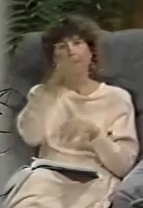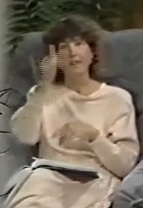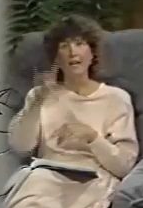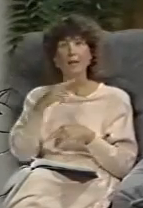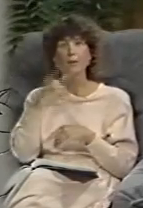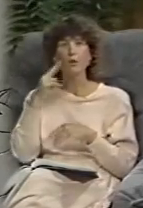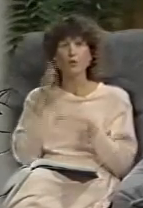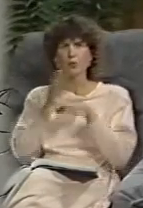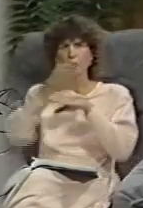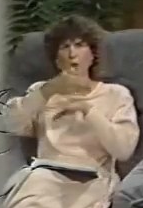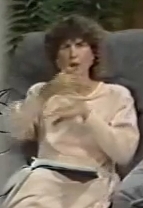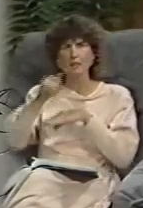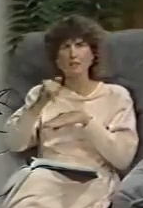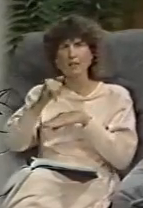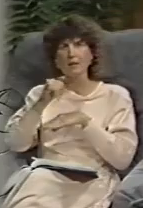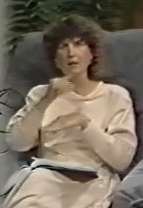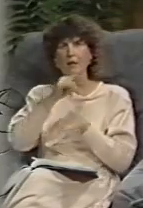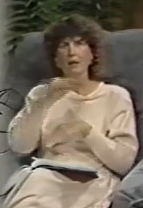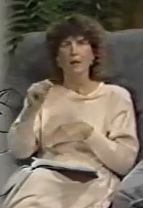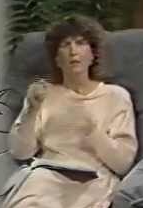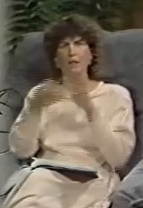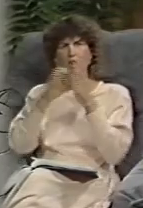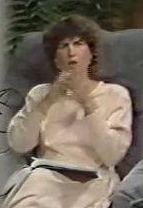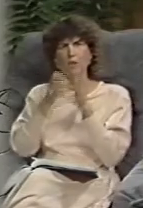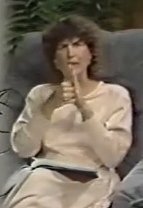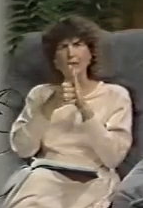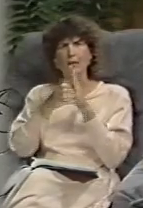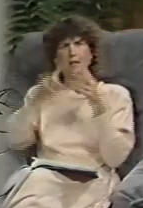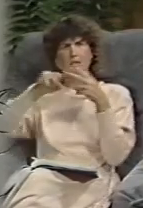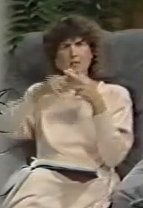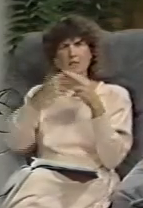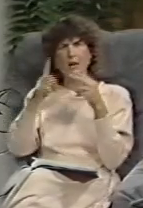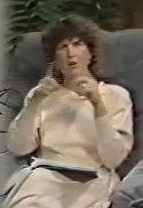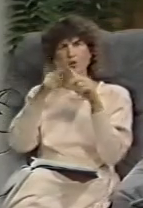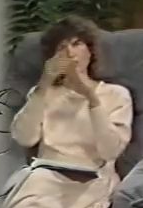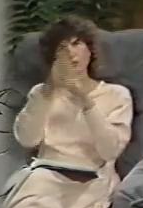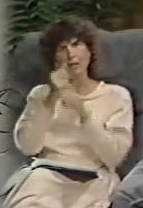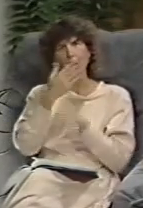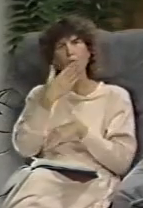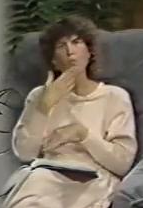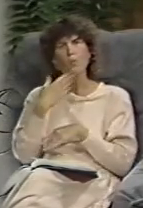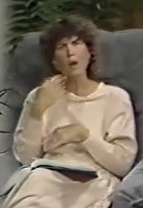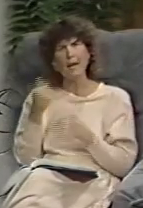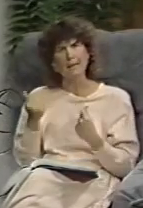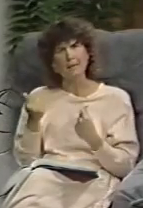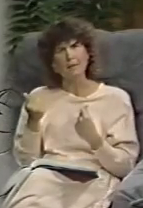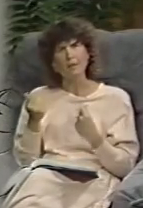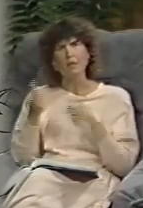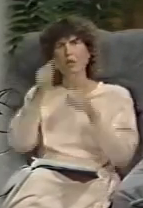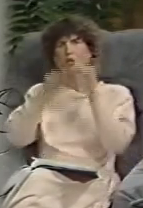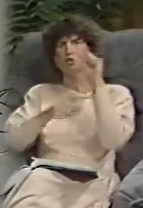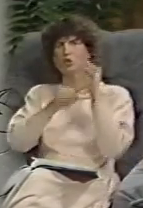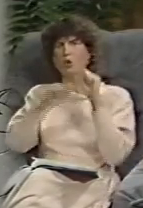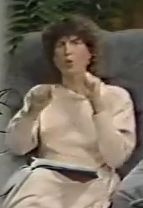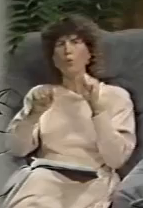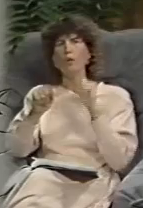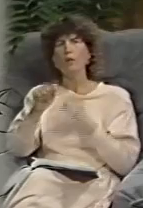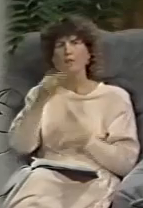When they were crossing, the cookie started to get wet. So